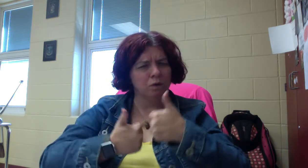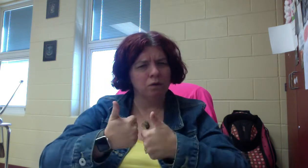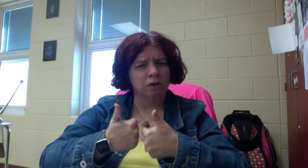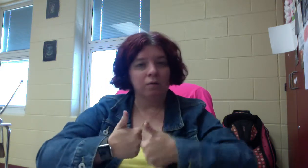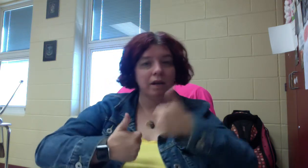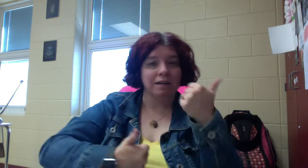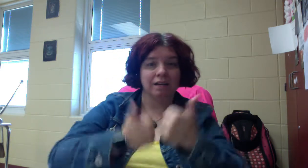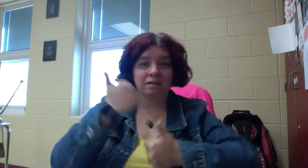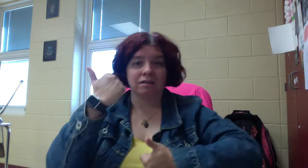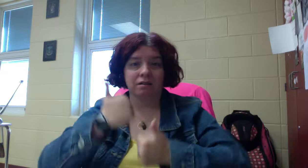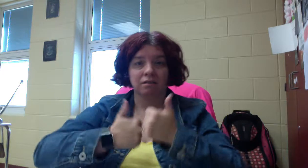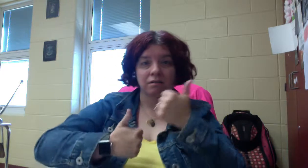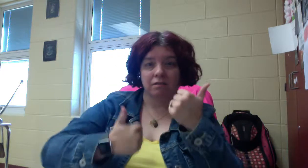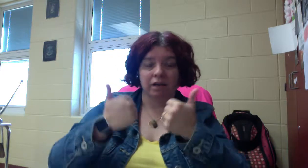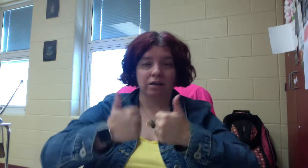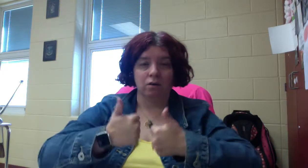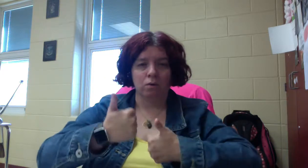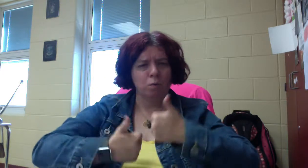Okay, we're not dancing. Okay, no.